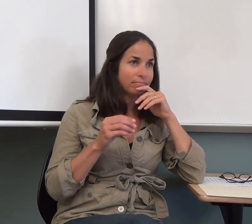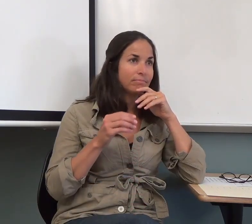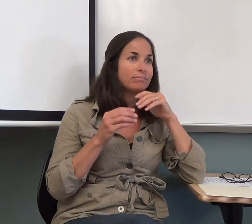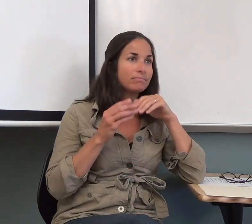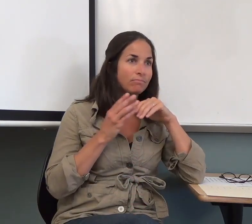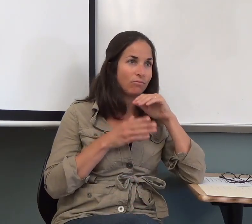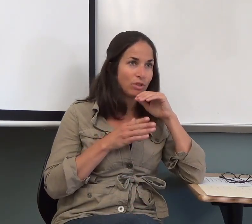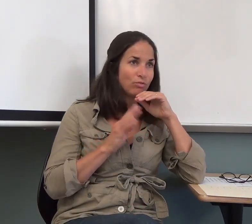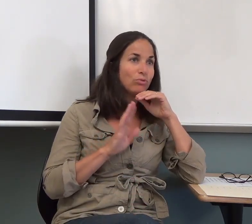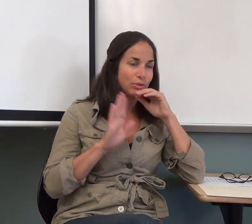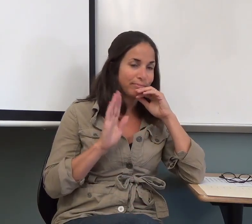I slept in.